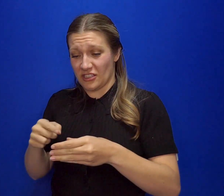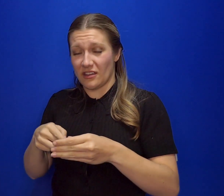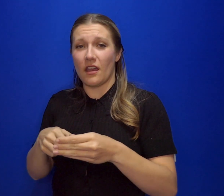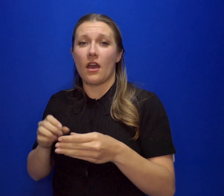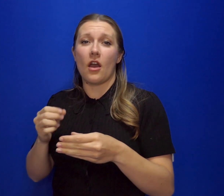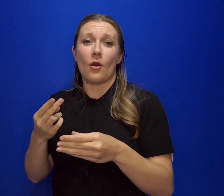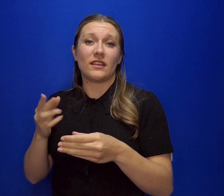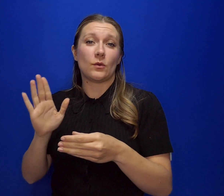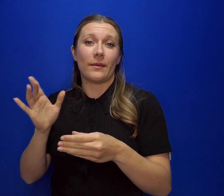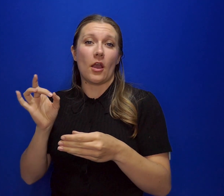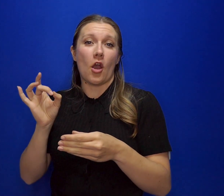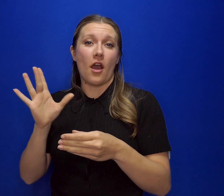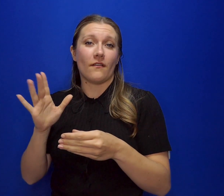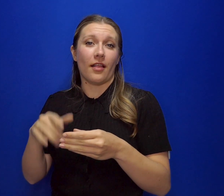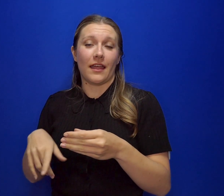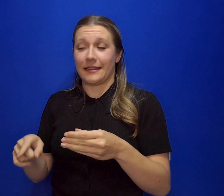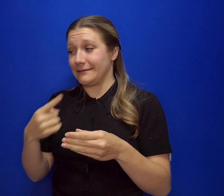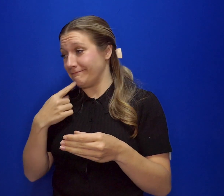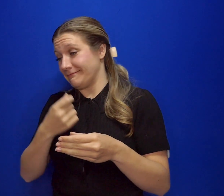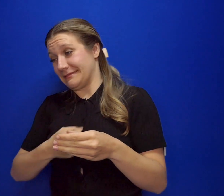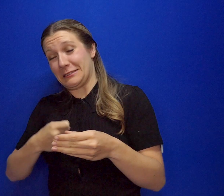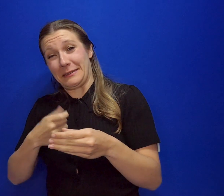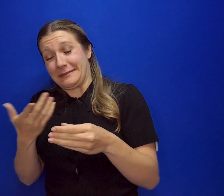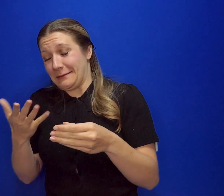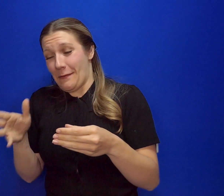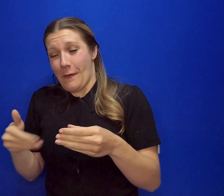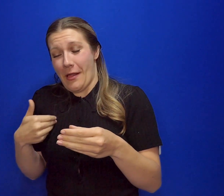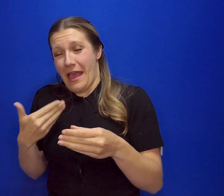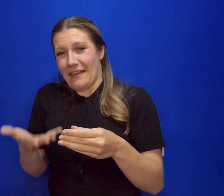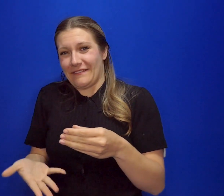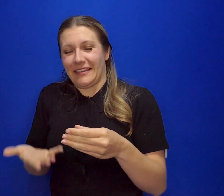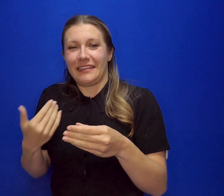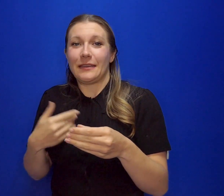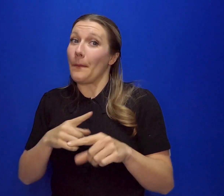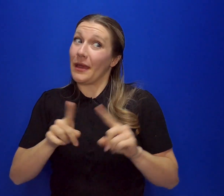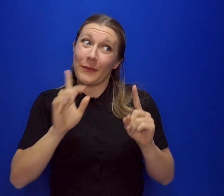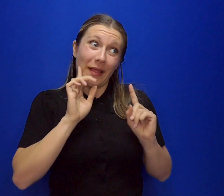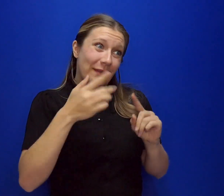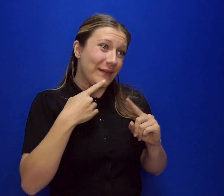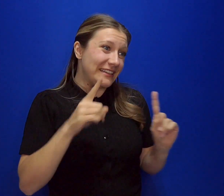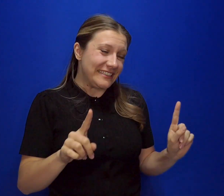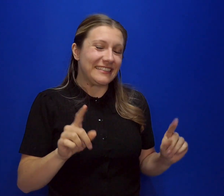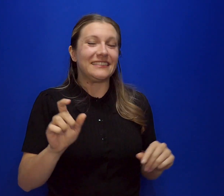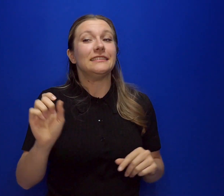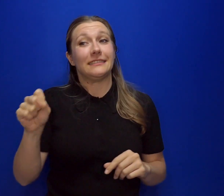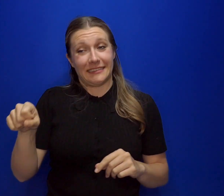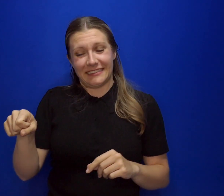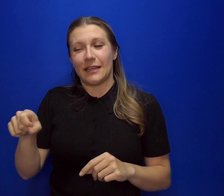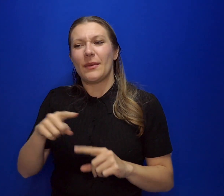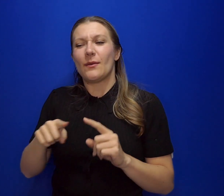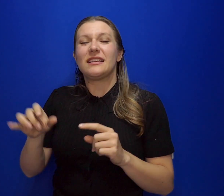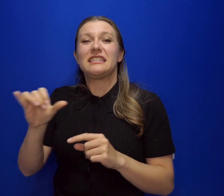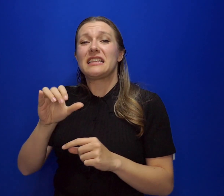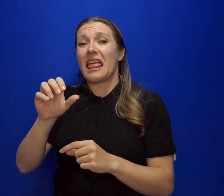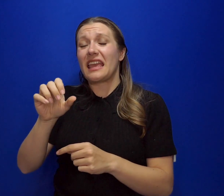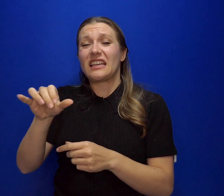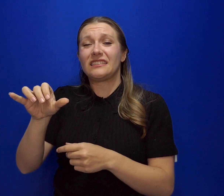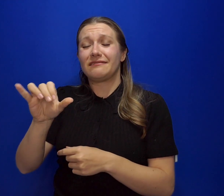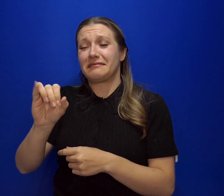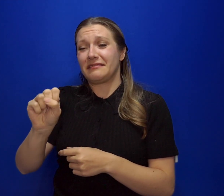oh, this is going to be horrible. And I was like, sorry. And, and it was. But it'll work. It'll work. But it was like syrup. It wasn't even